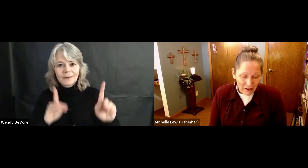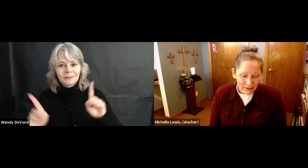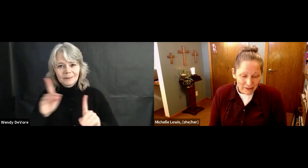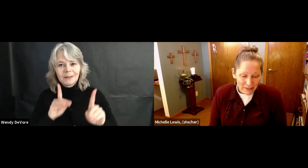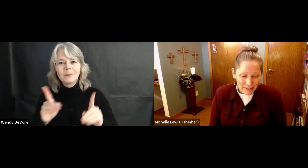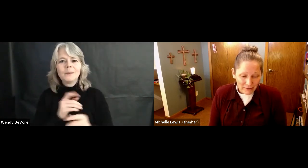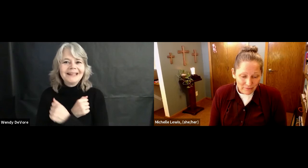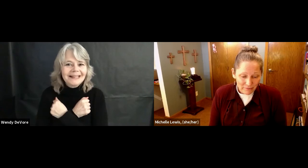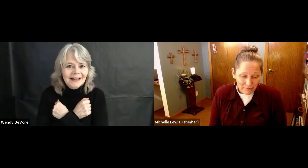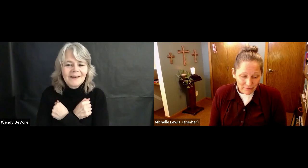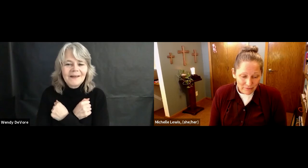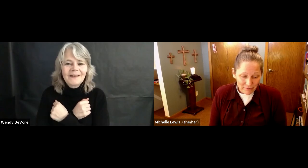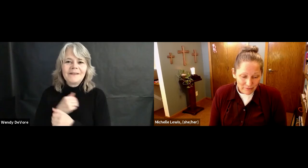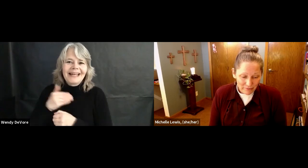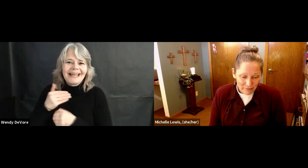and kindness.